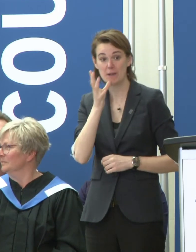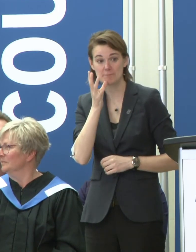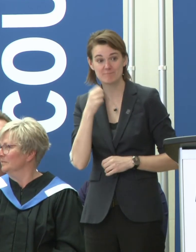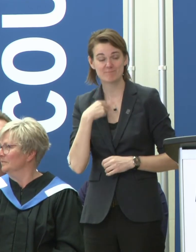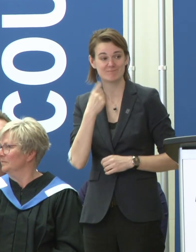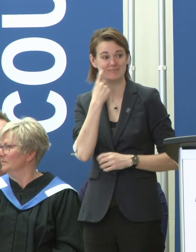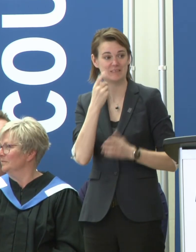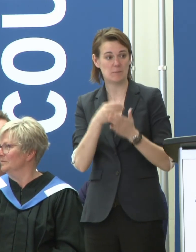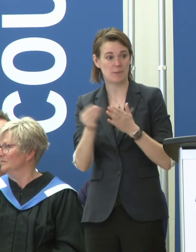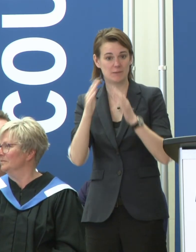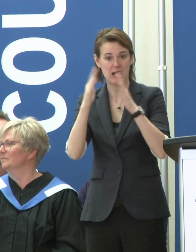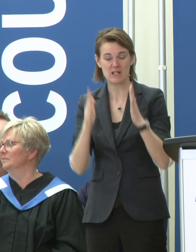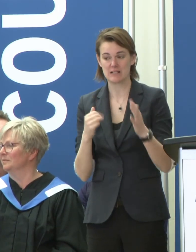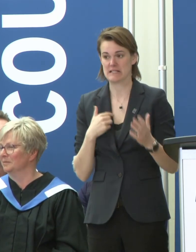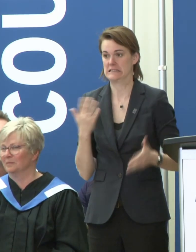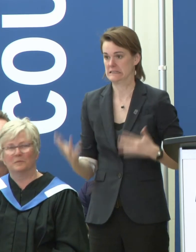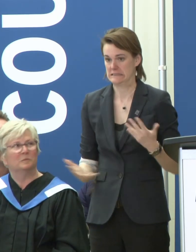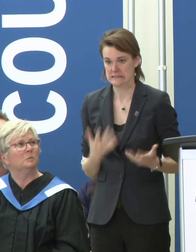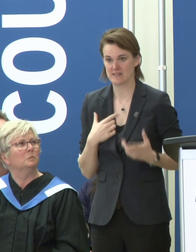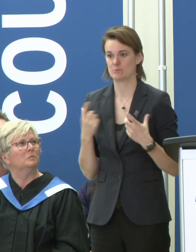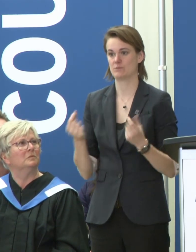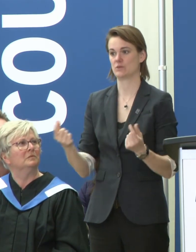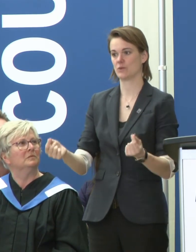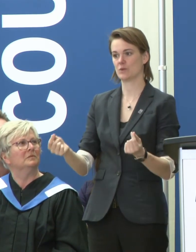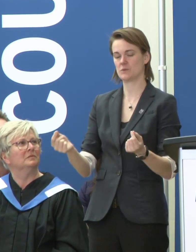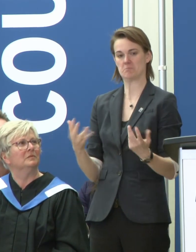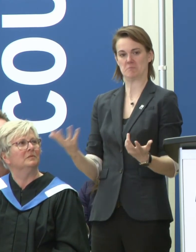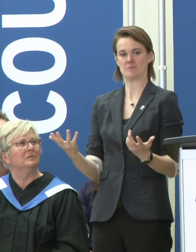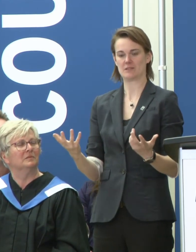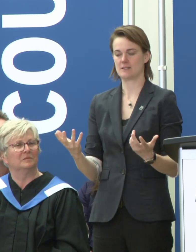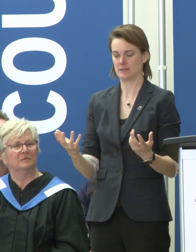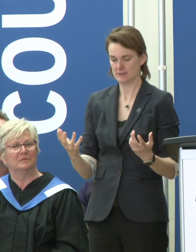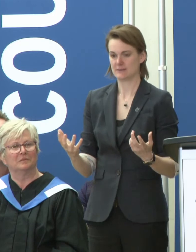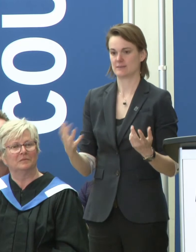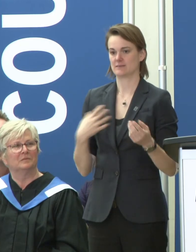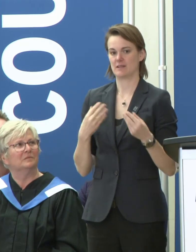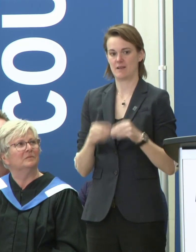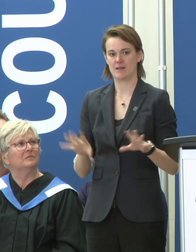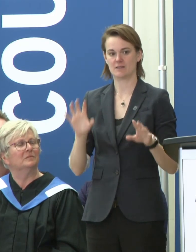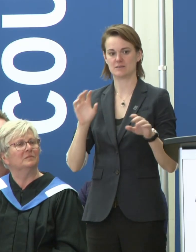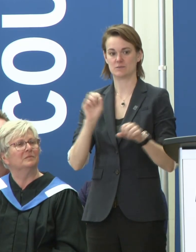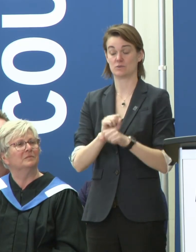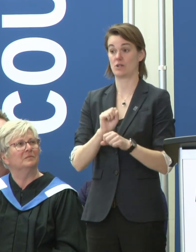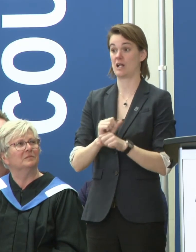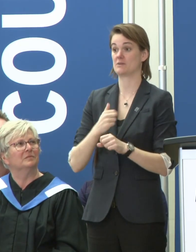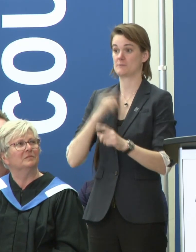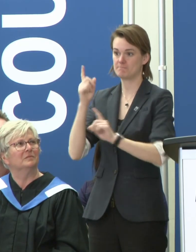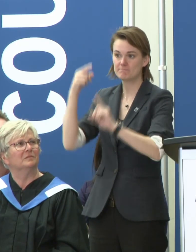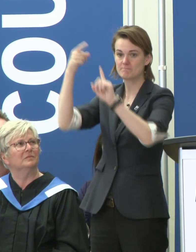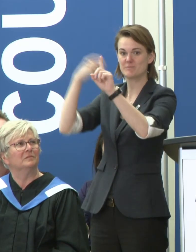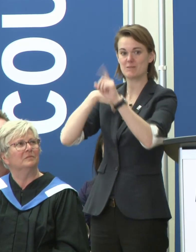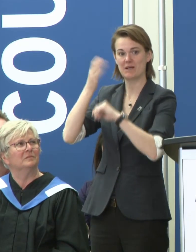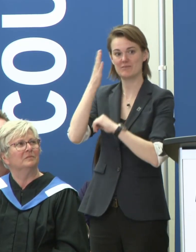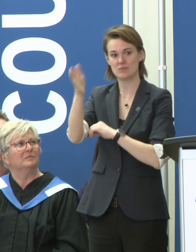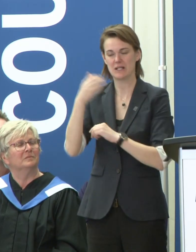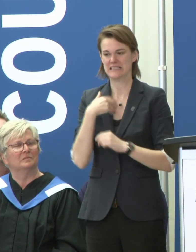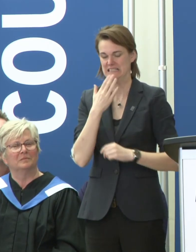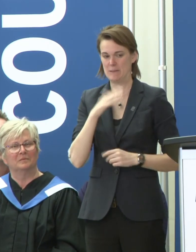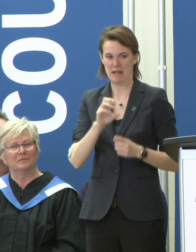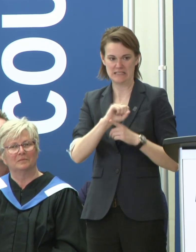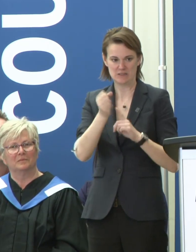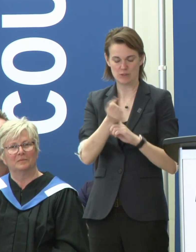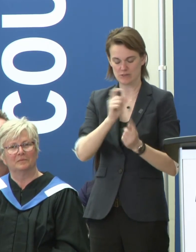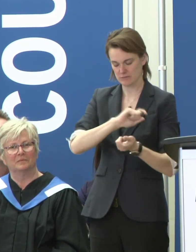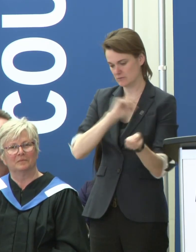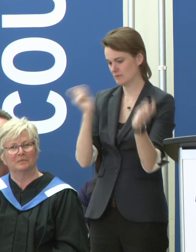home and I had no idea what to do next. But this was the push that I needed to work for my future. I took a very bad situation and I turned it into